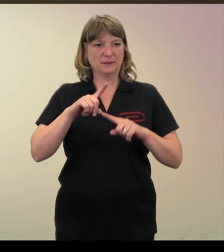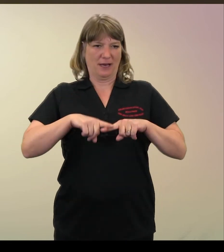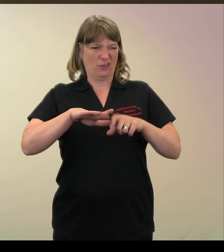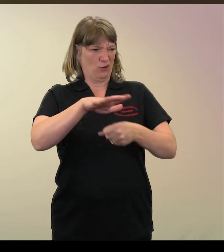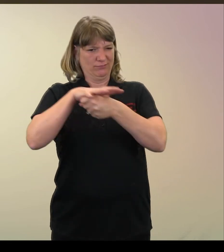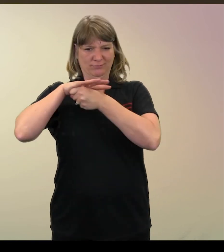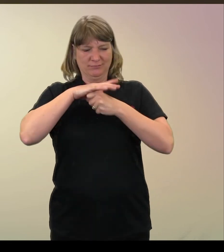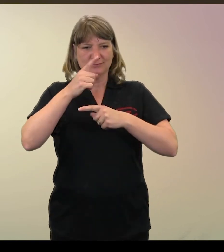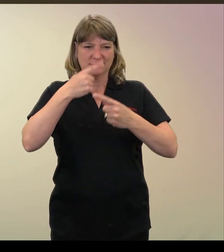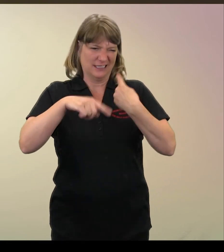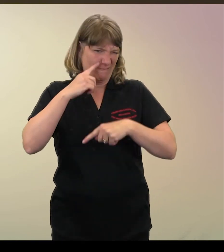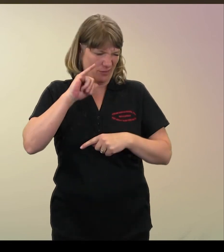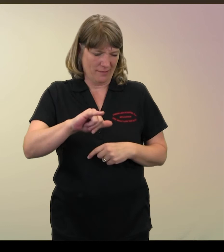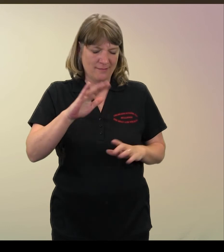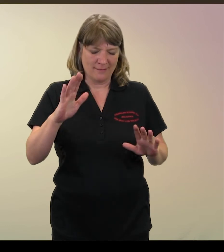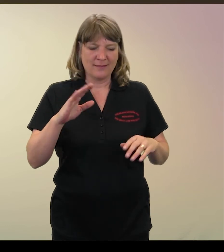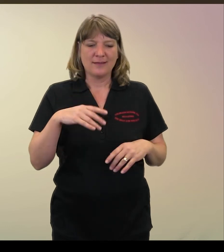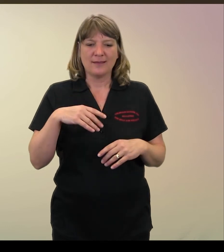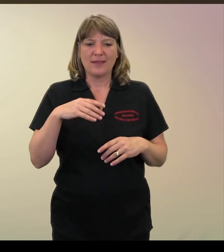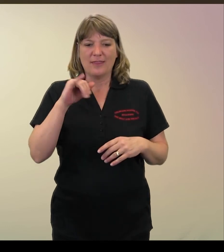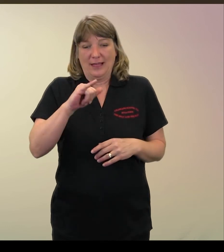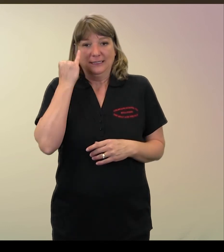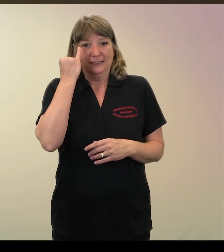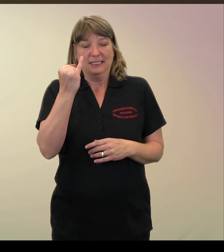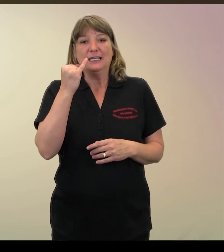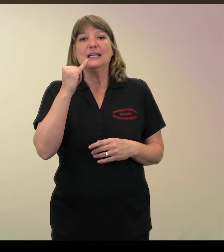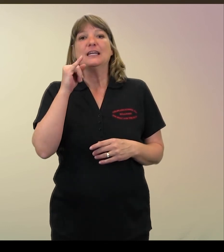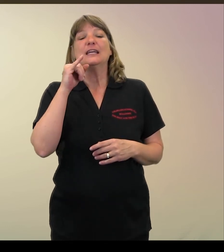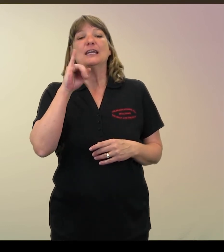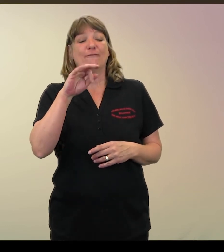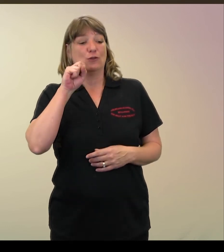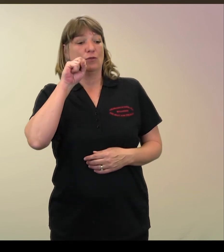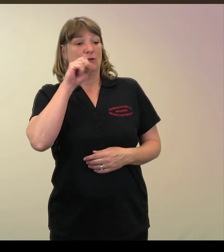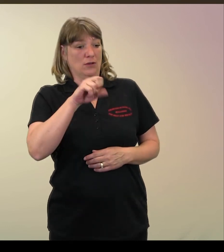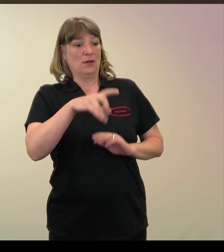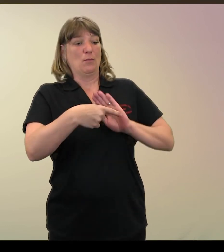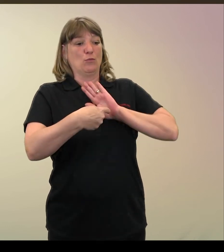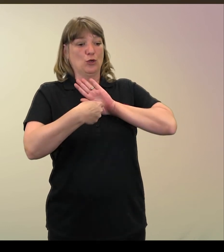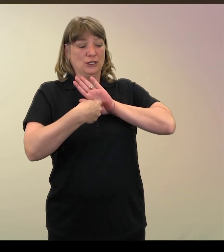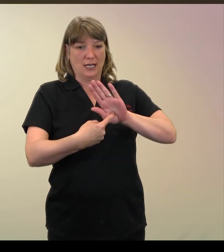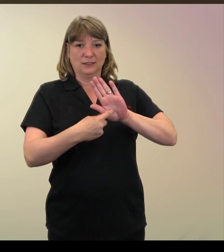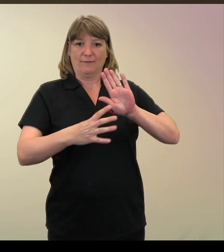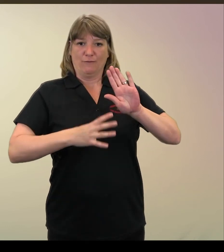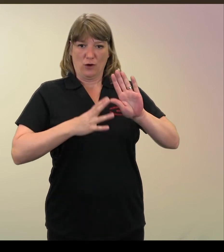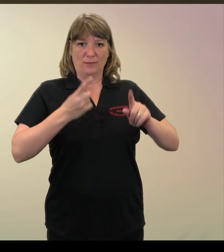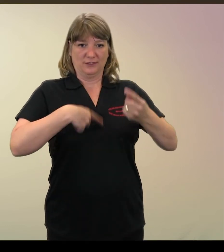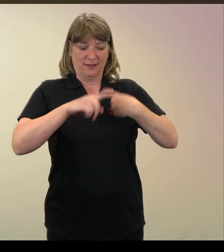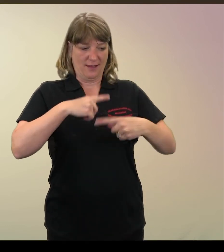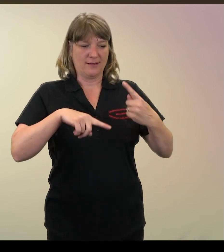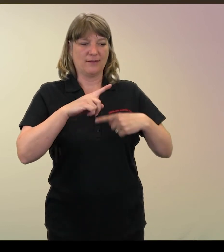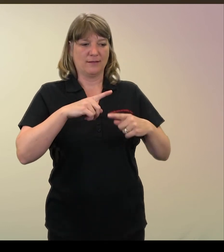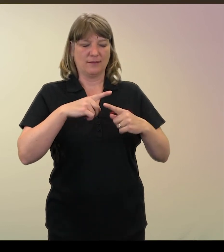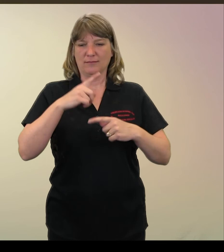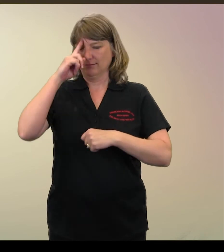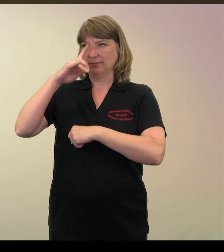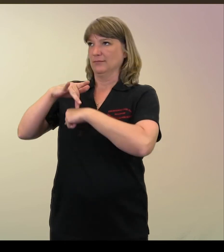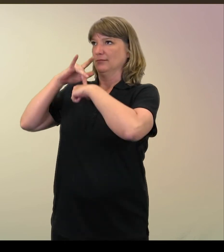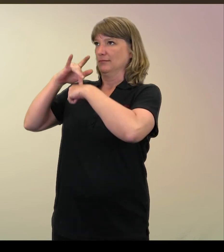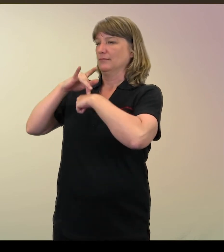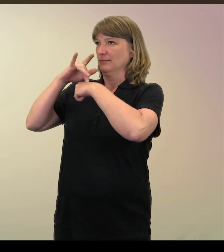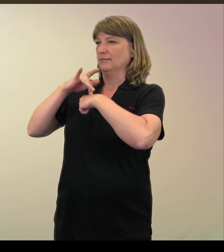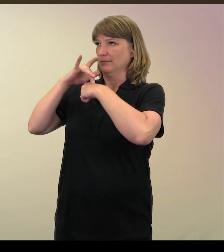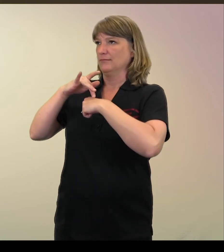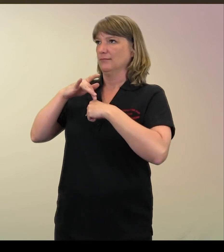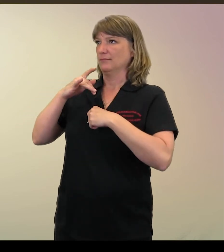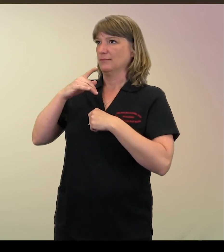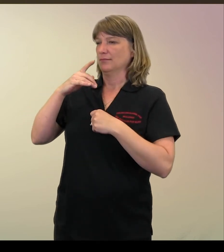that. But again, it's that idea of when presented with a formal sign for that, the child is